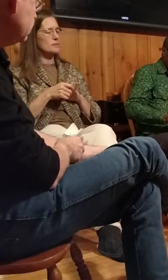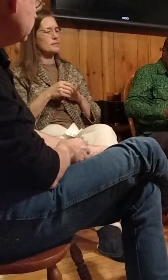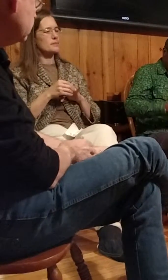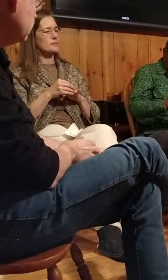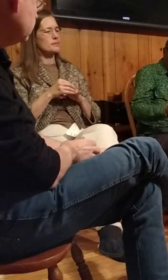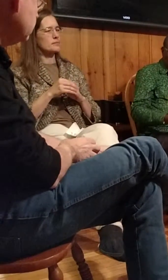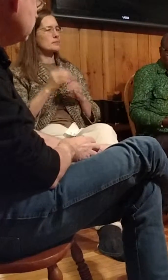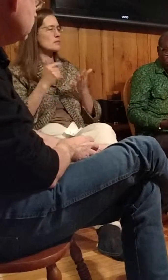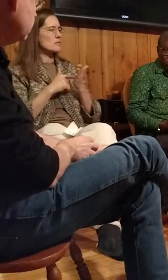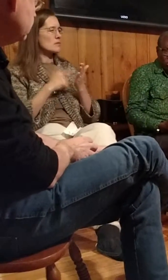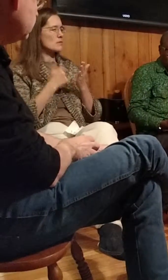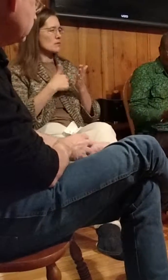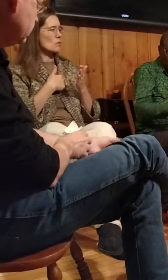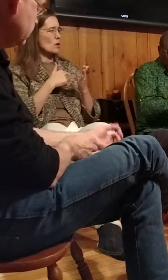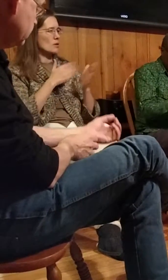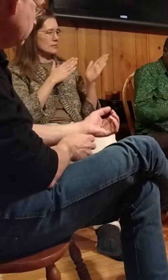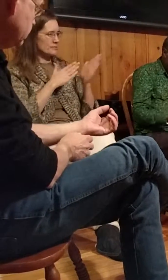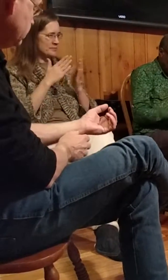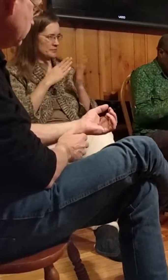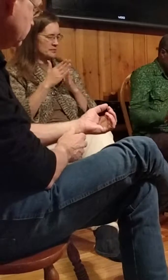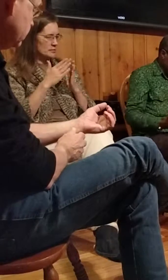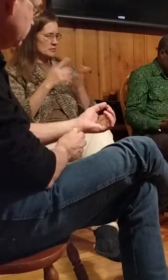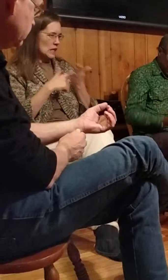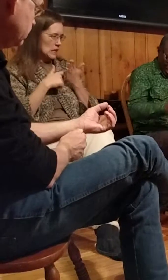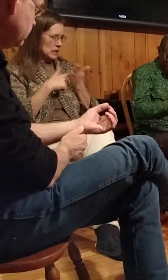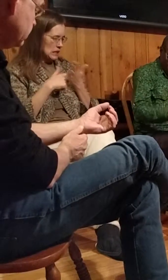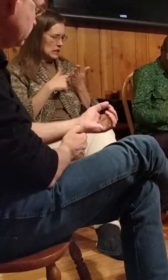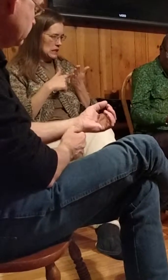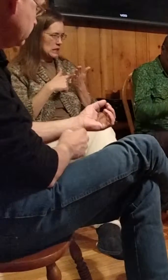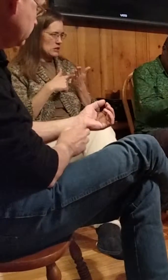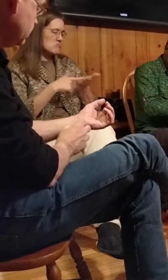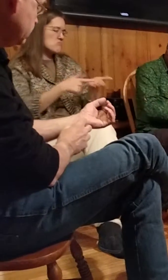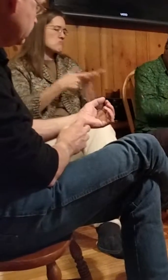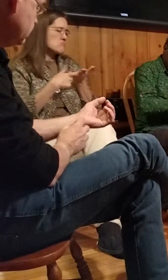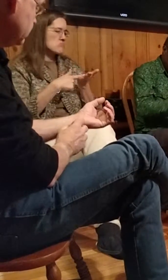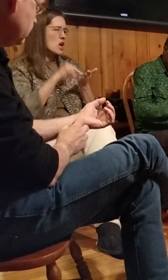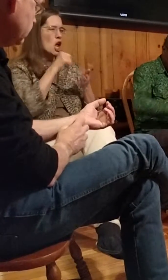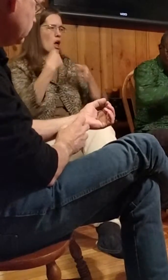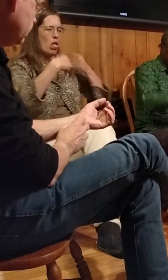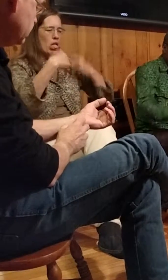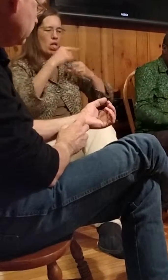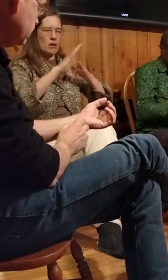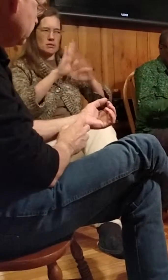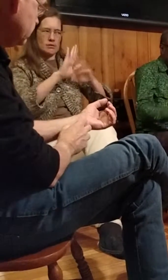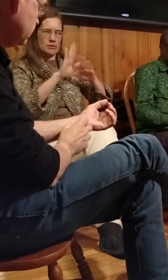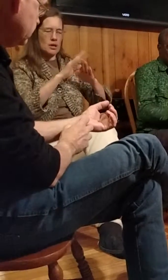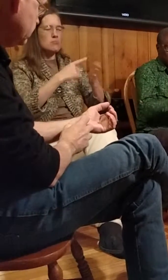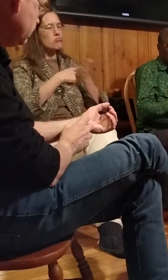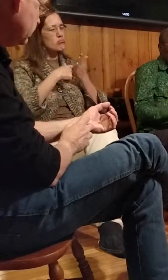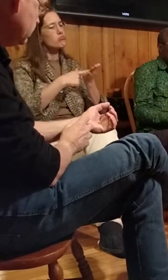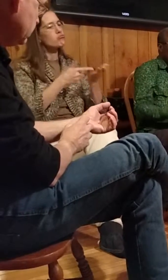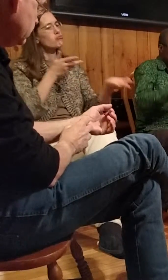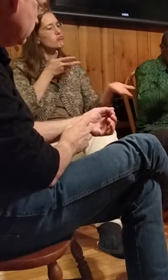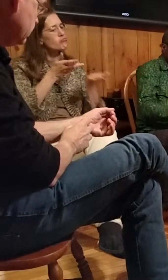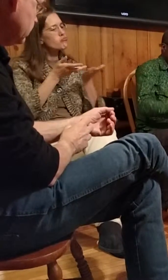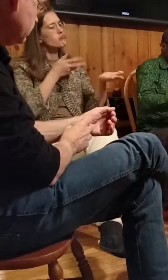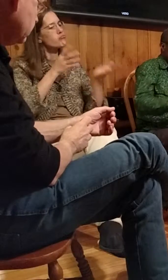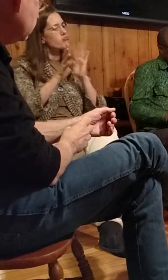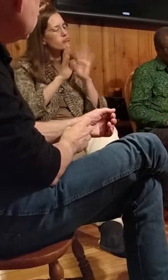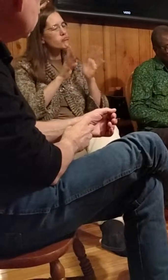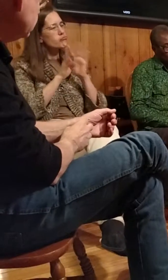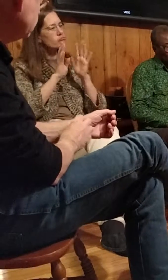call dialogues. Some people call it debates. I don't call it debates, dialogue, because we don't debate. We talk about Jesus and say